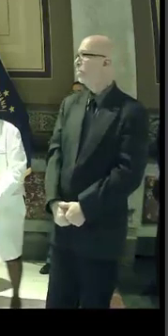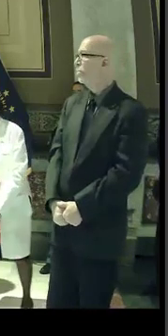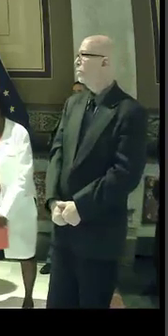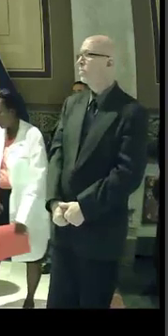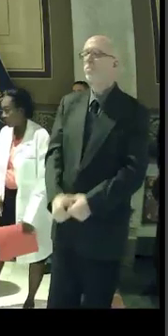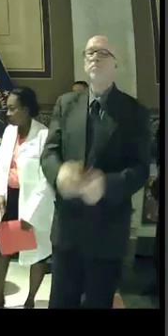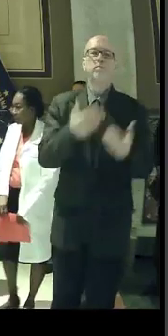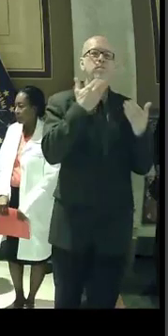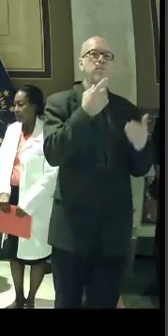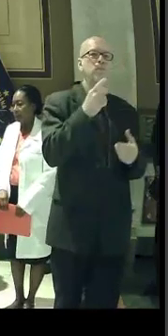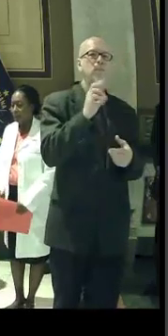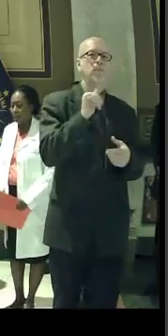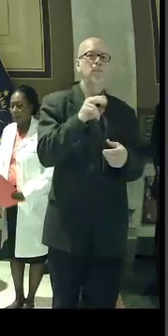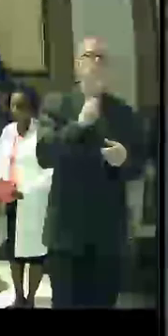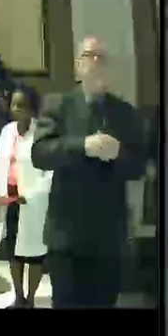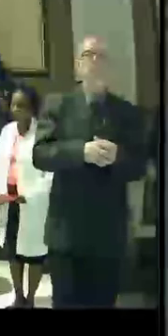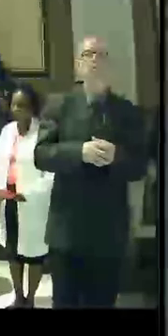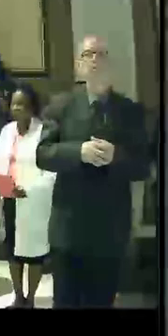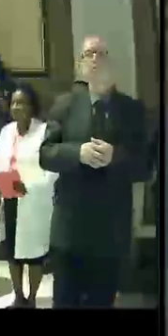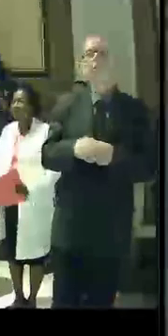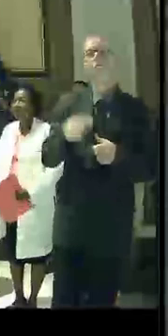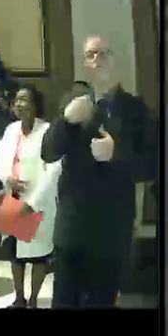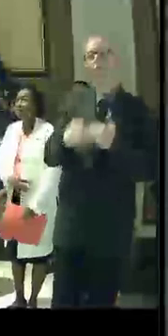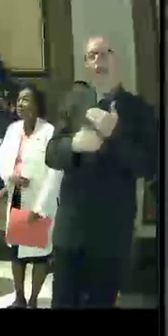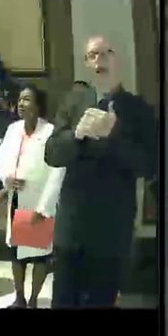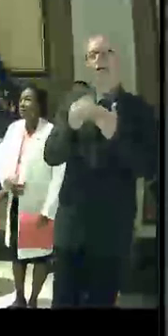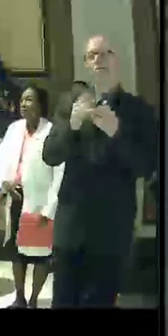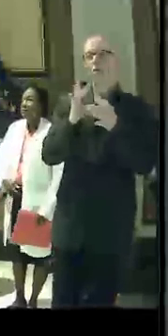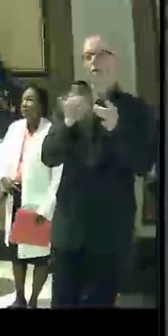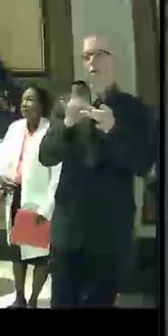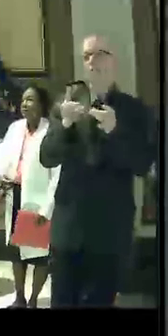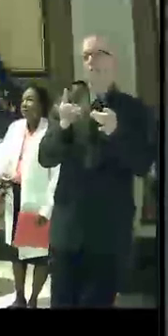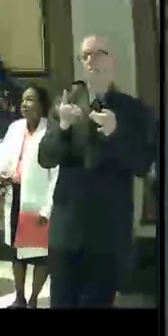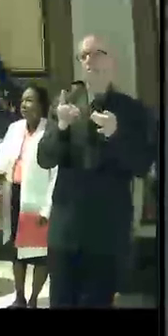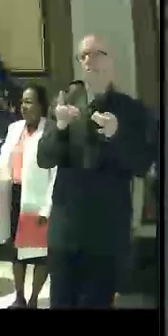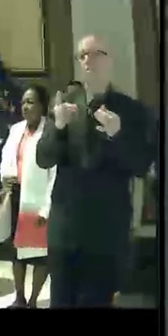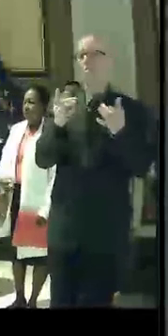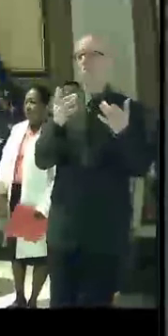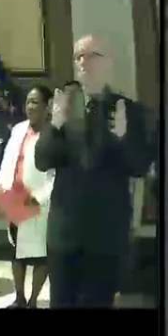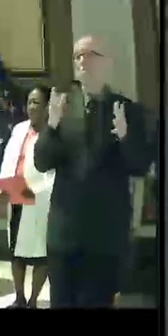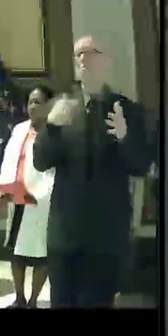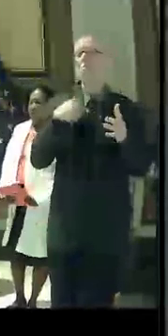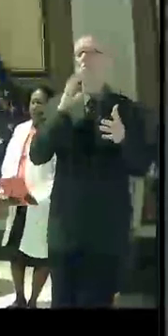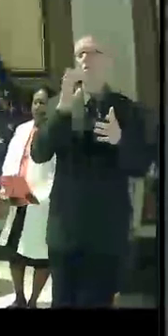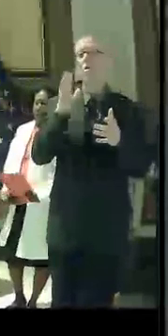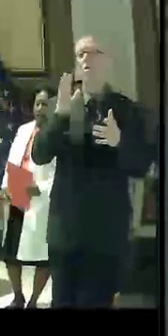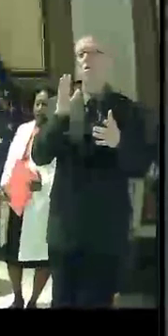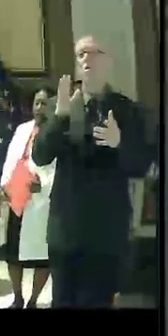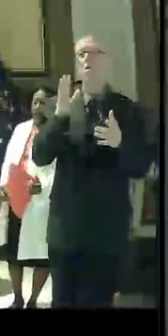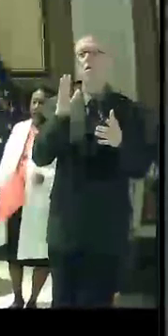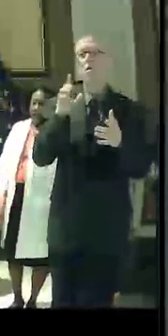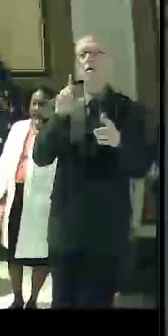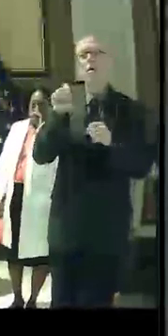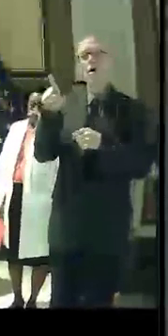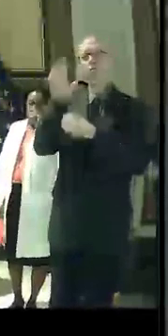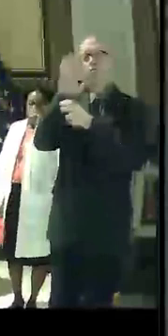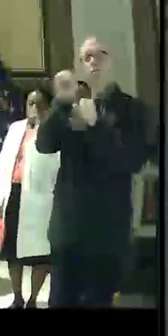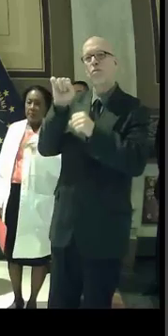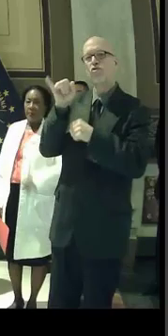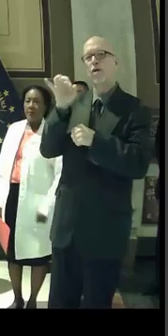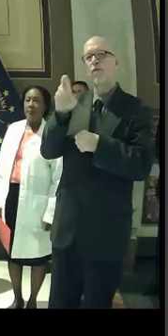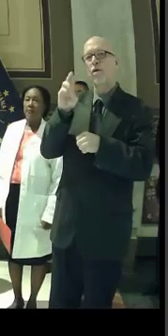Thank you, Dr. Kane. Let me just add a few comments, and then I'll ask Superintendent Dr. Jennifer